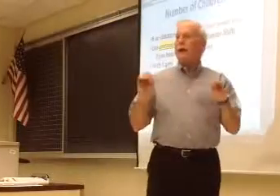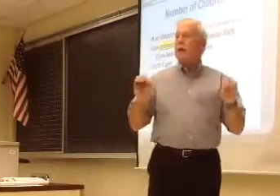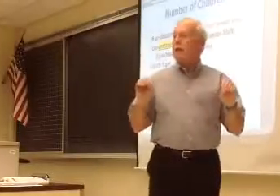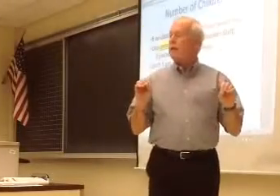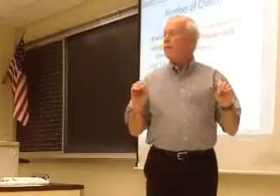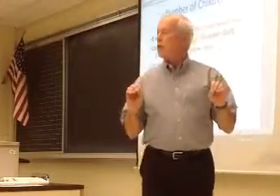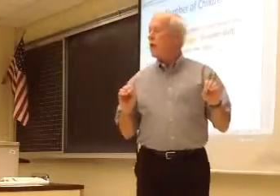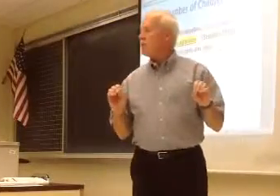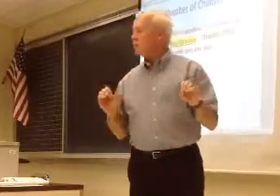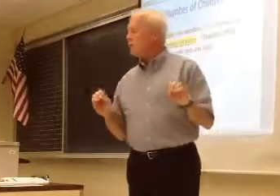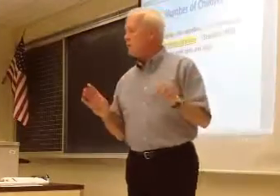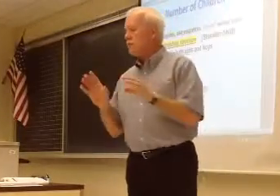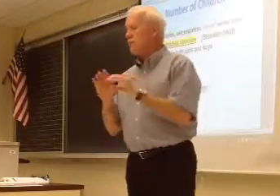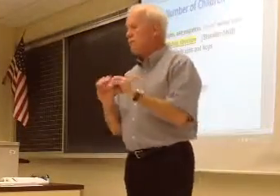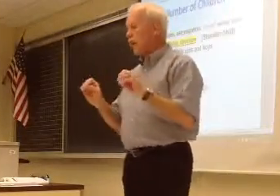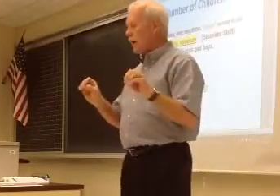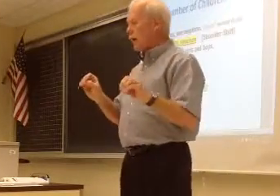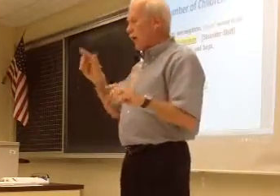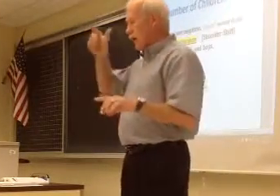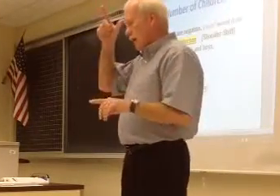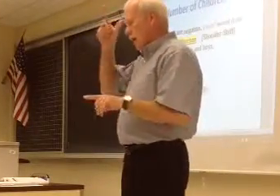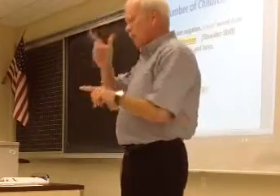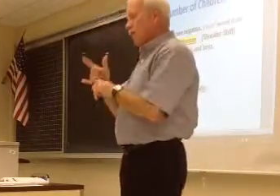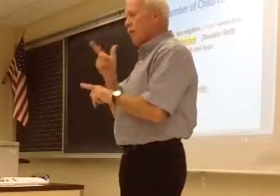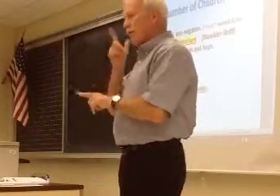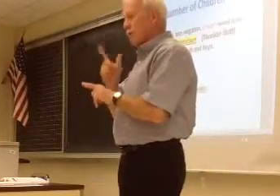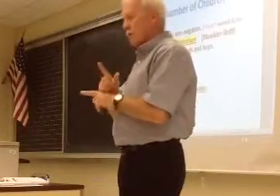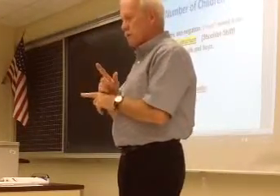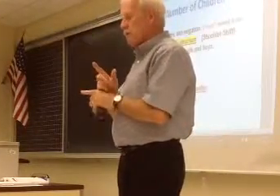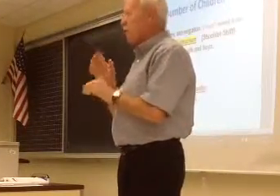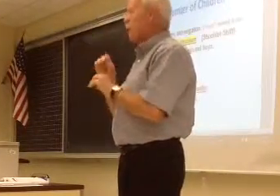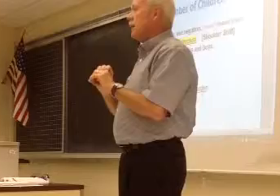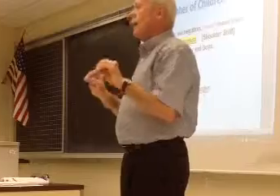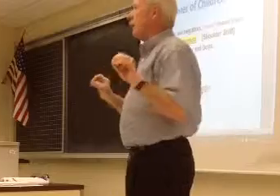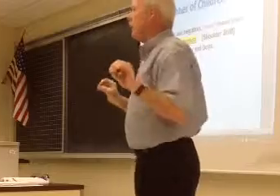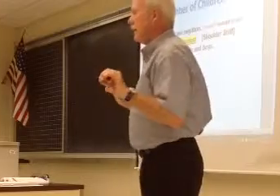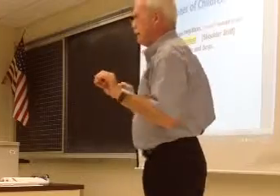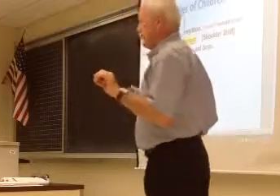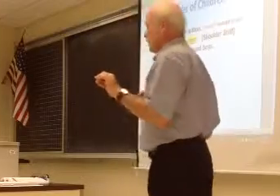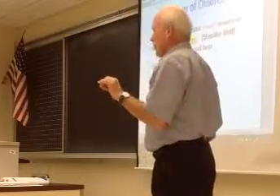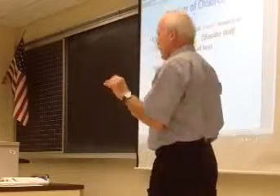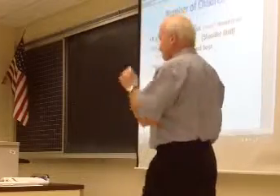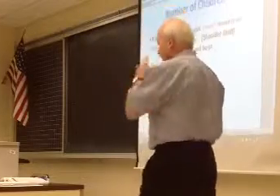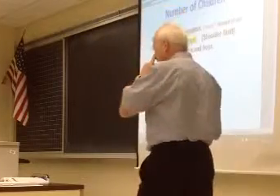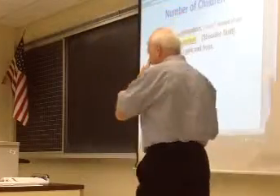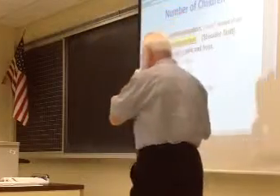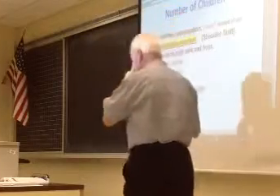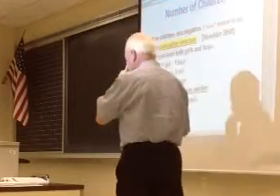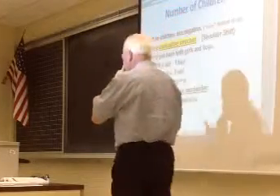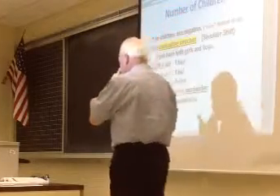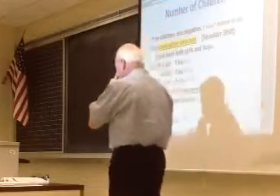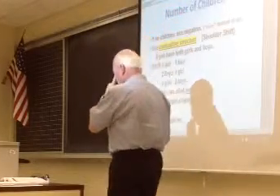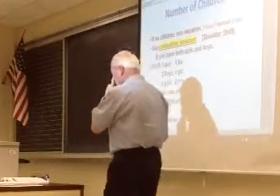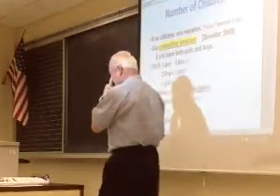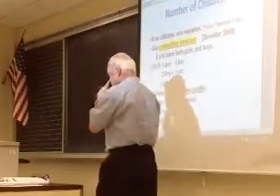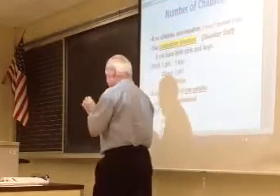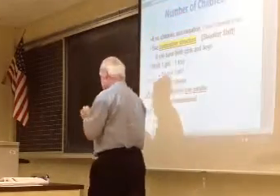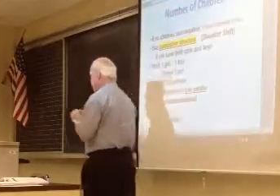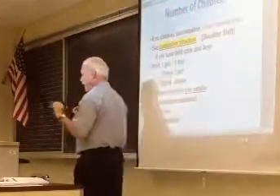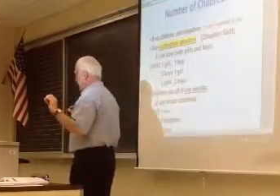None. Do you have any brothers or sisters? None. Brother, sister. None. Instead of saying no, it's none.